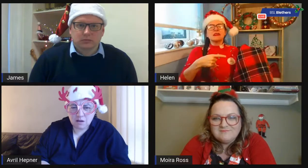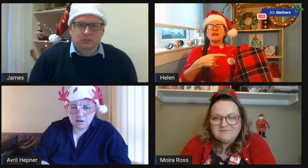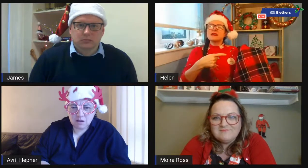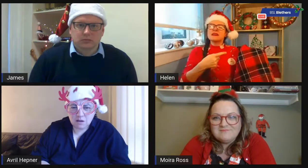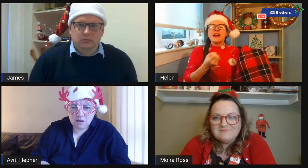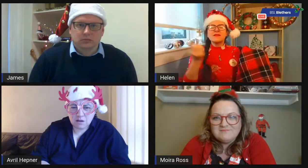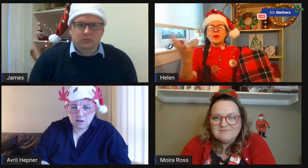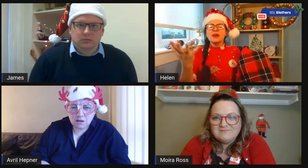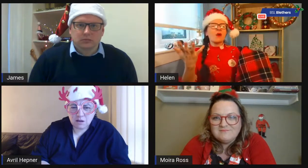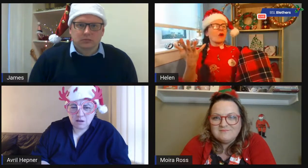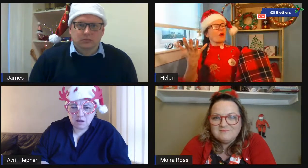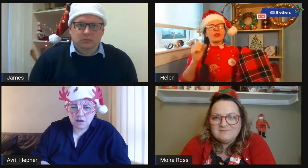outfit of my children.